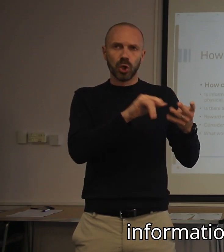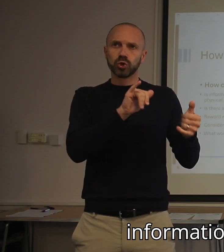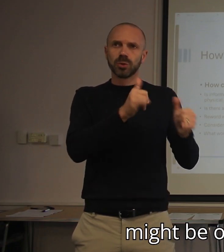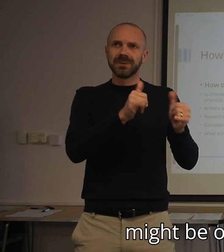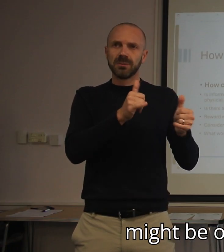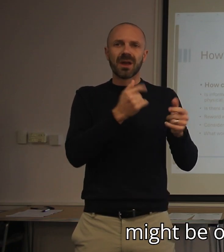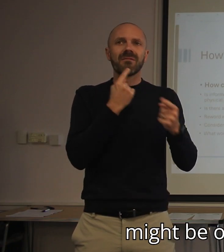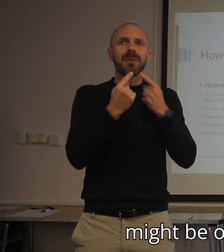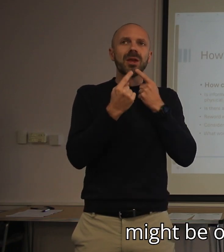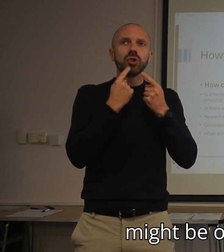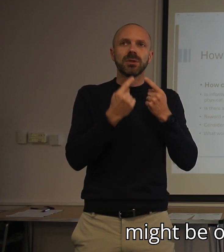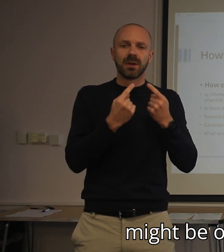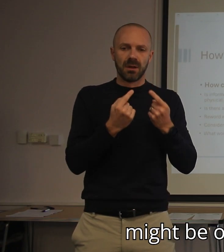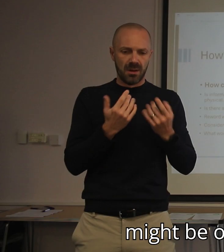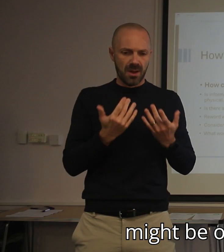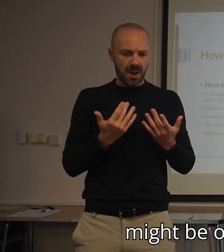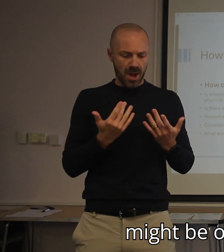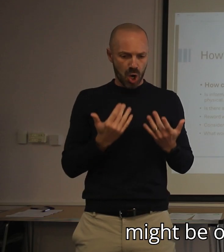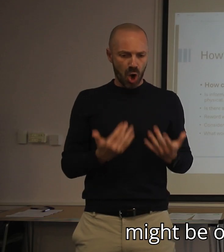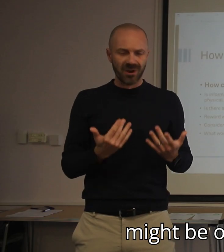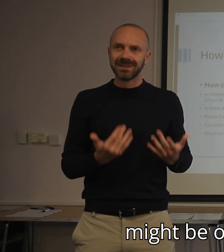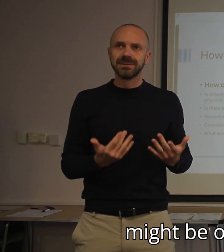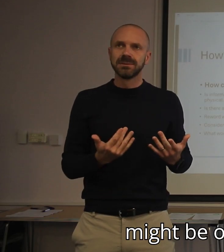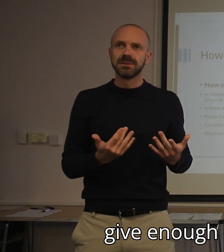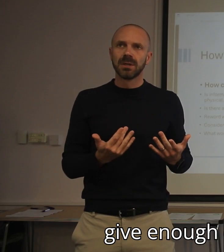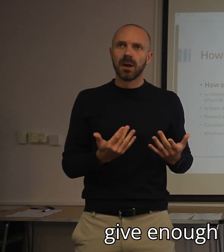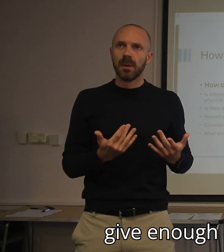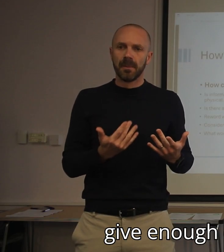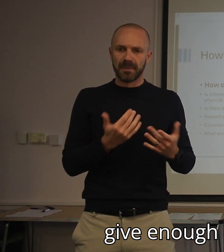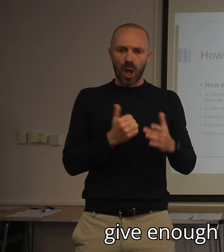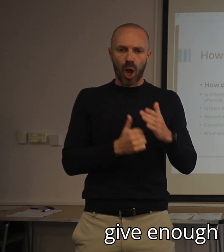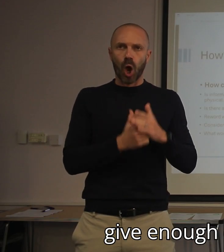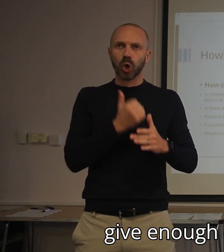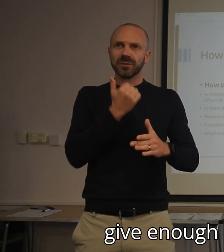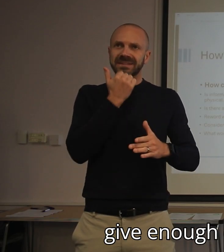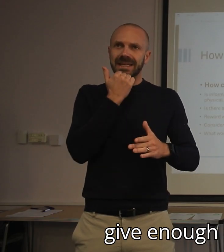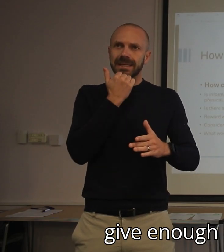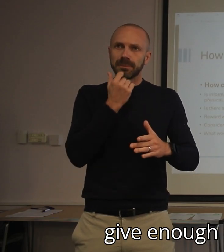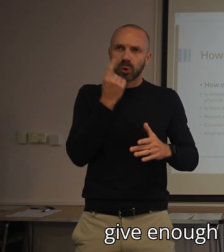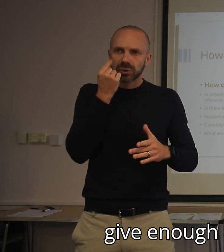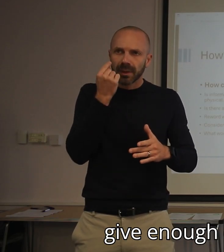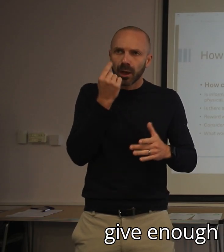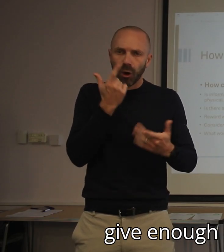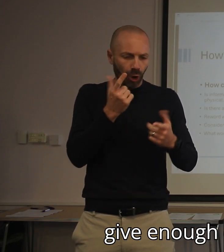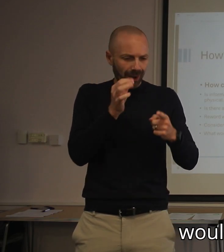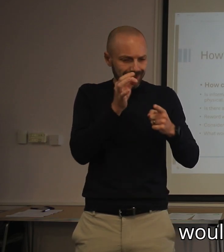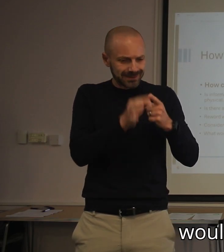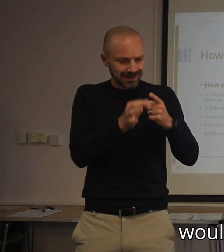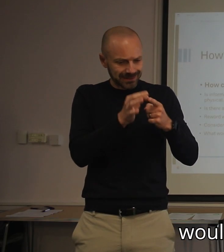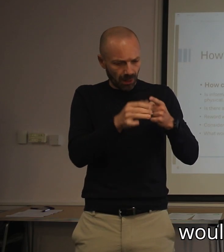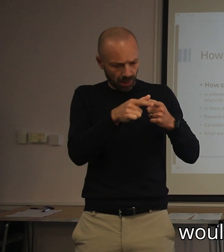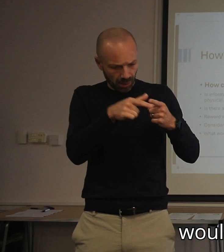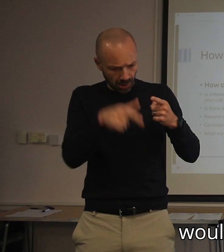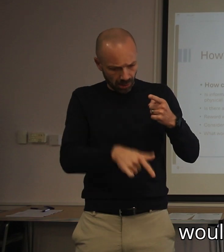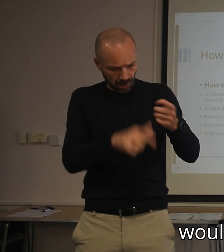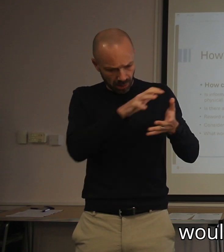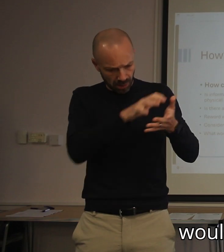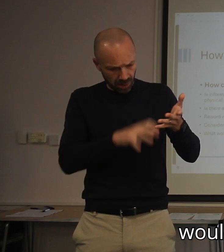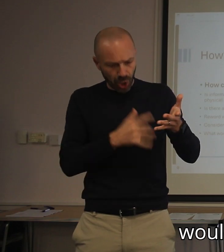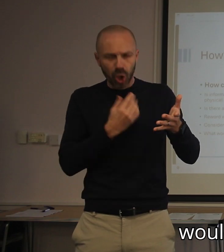current, it might be out of date, or it might not give enough detail as to what somebody would want to